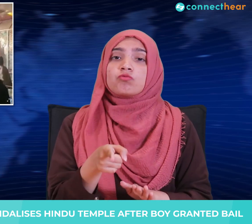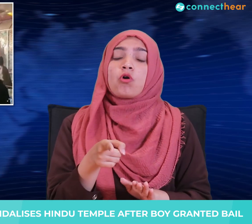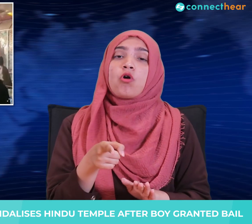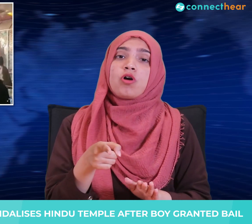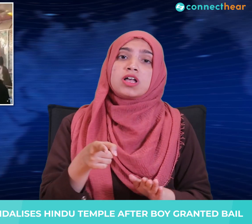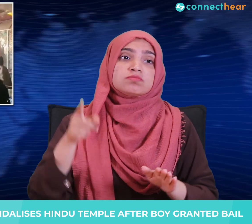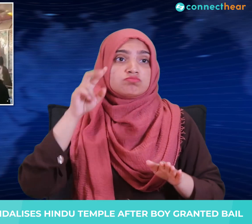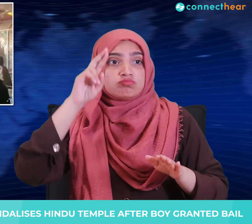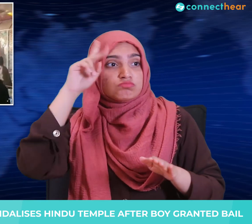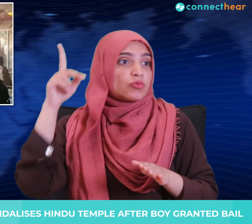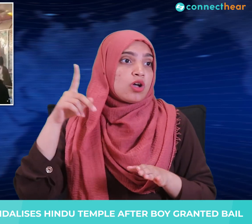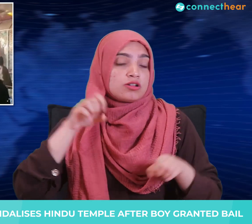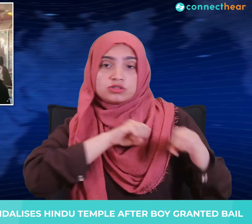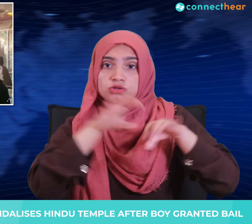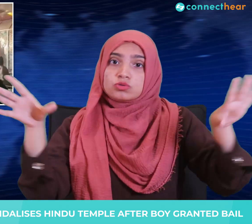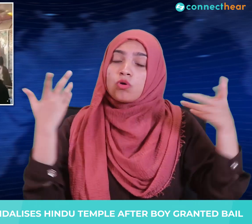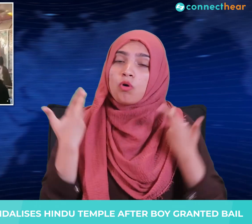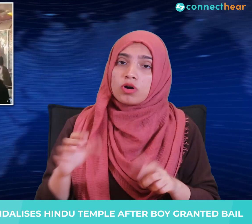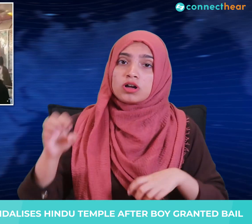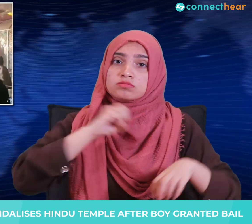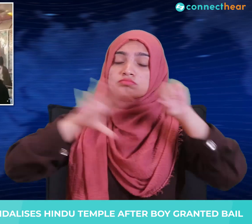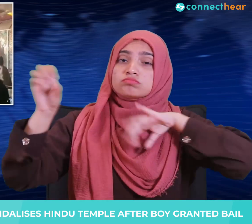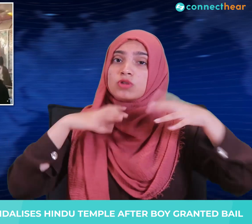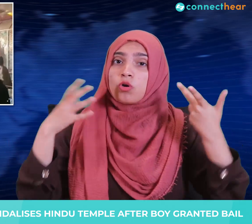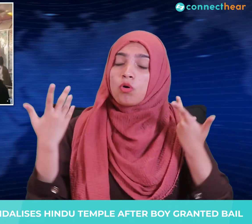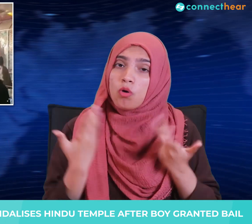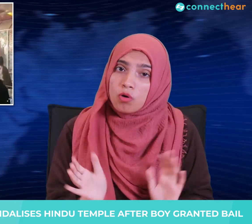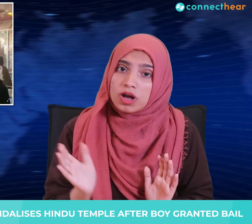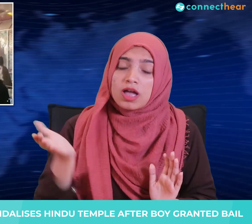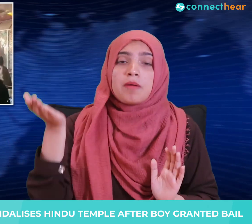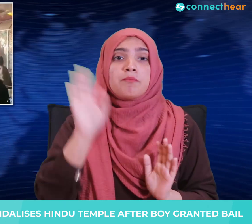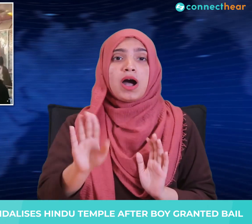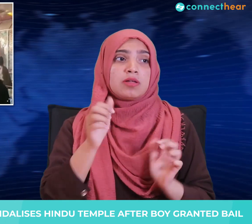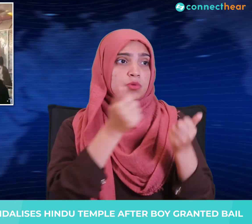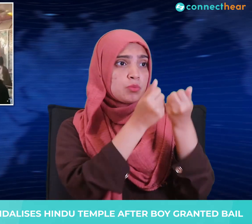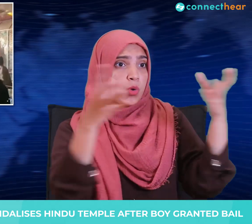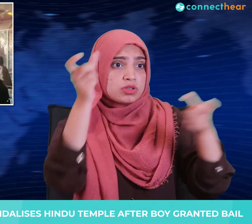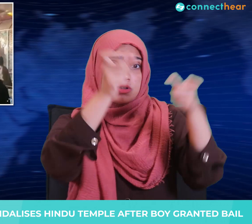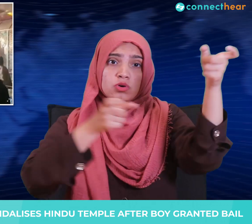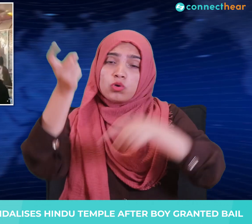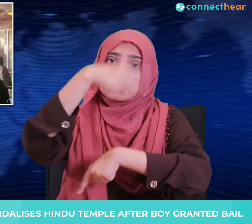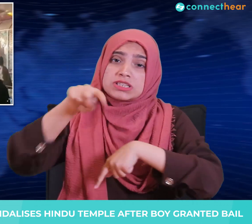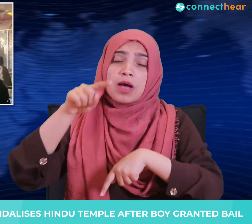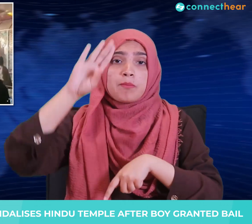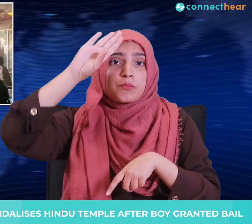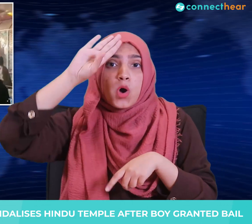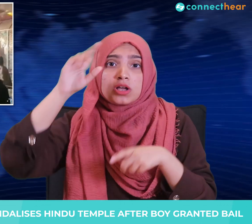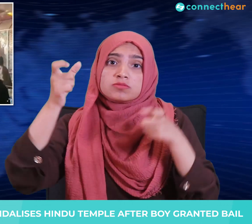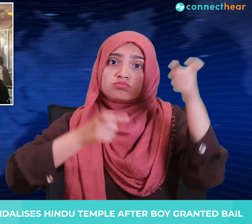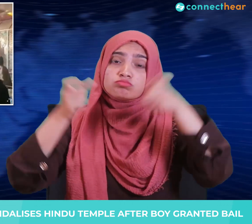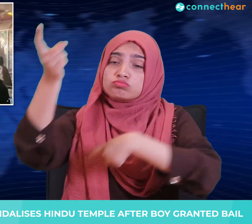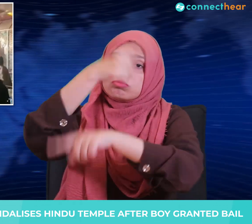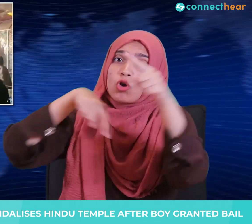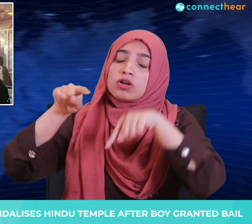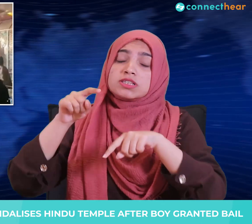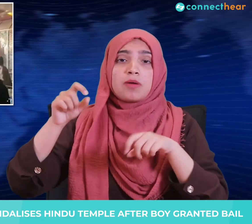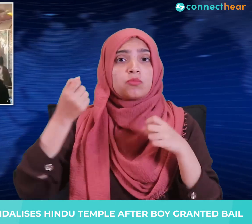Following the court's decision, a mob of young men gathered and vandalized the Sri Ganesh Hindu temple in the